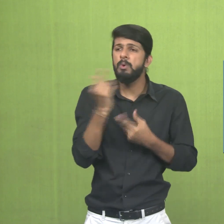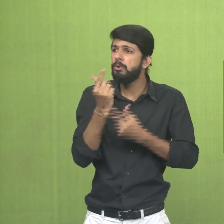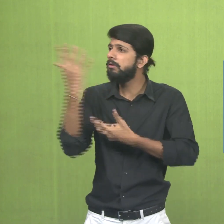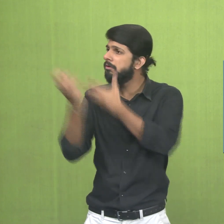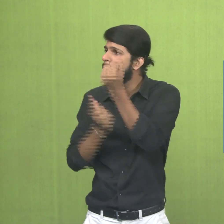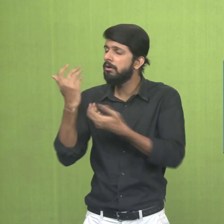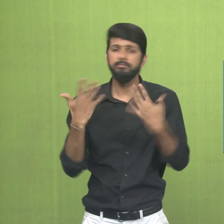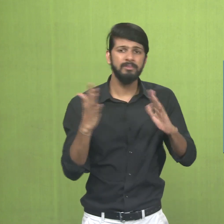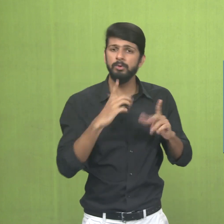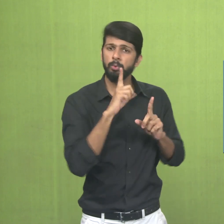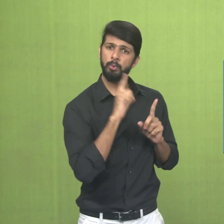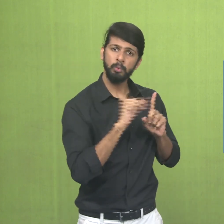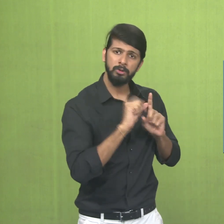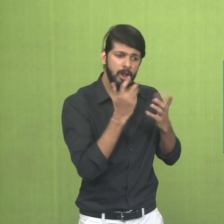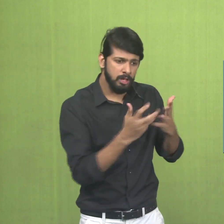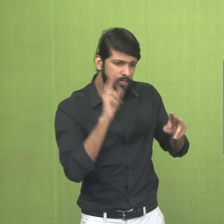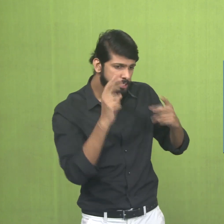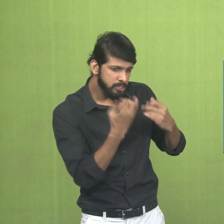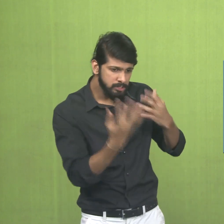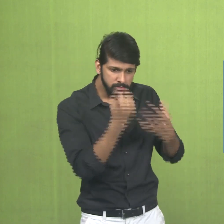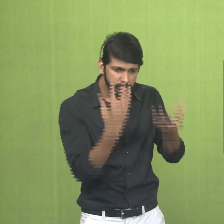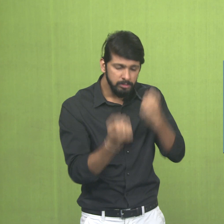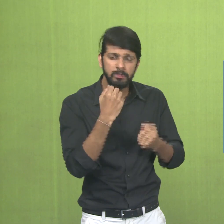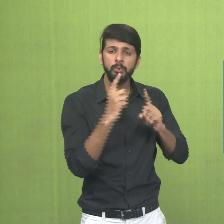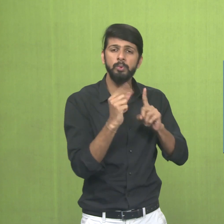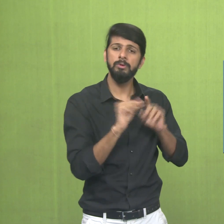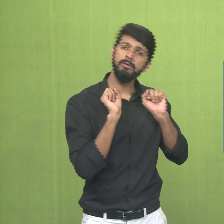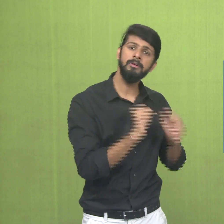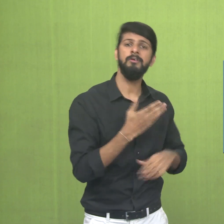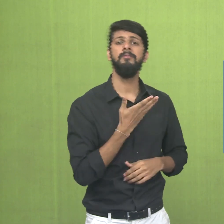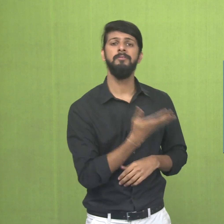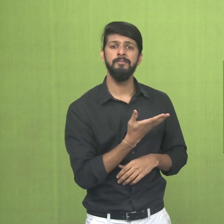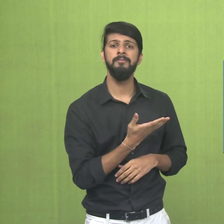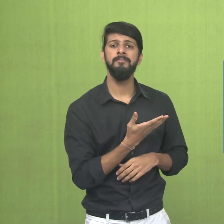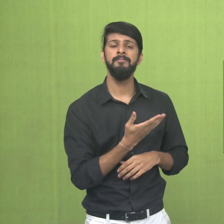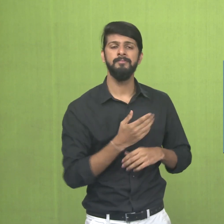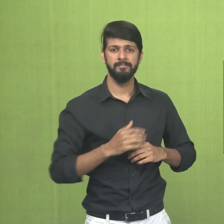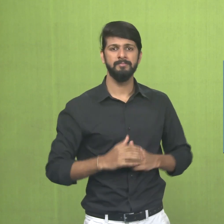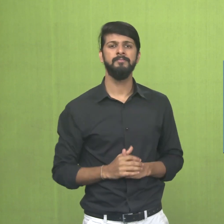make himself. And this was the time when colors were not readily available, and he would prepare his own colors.